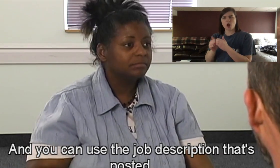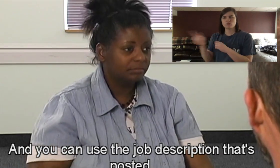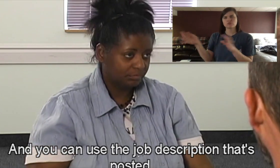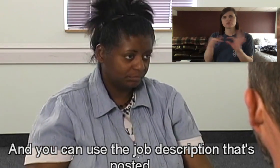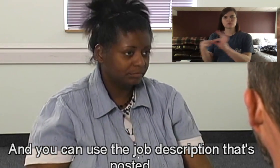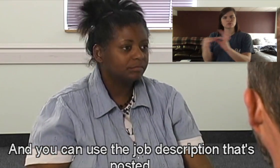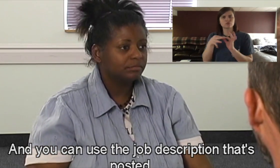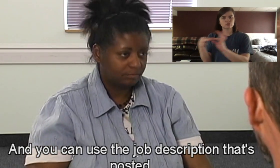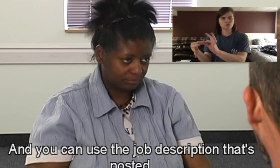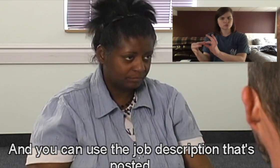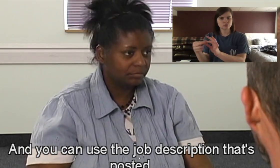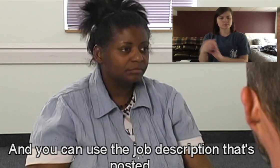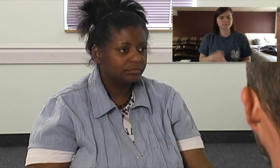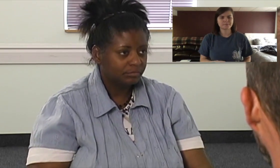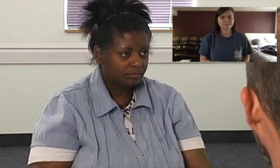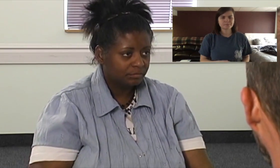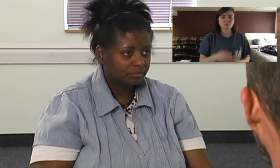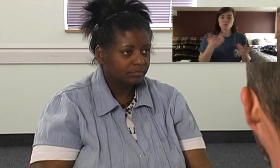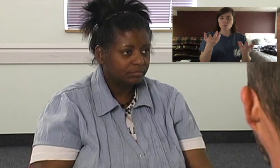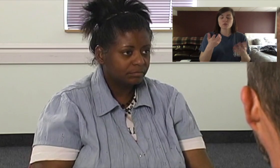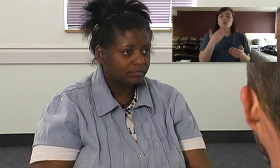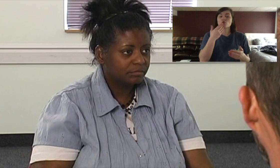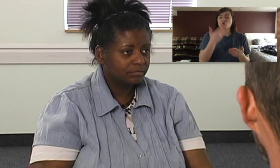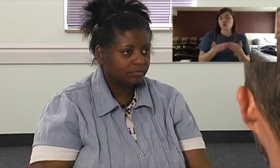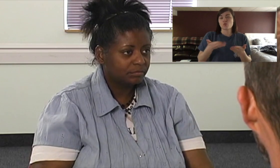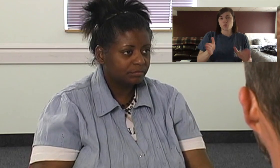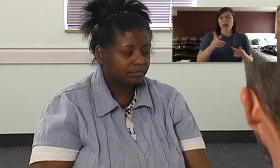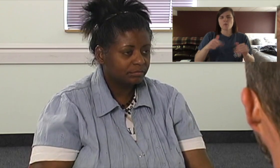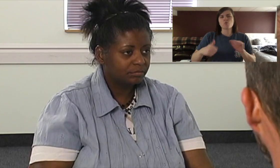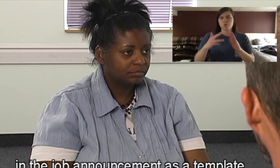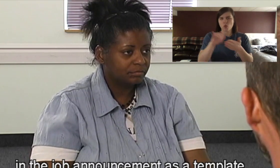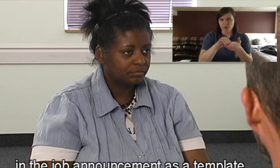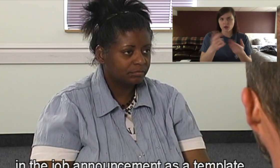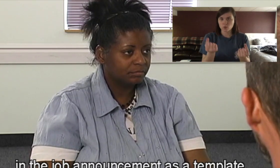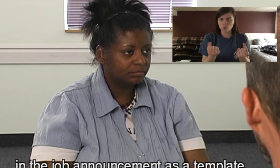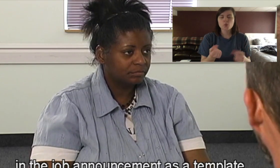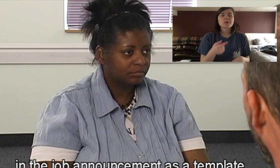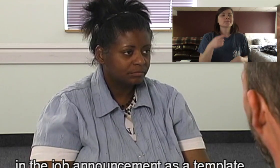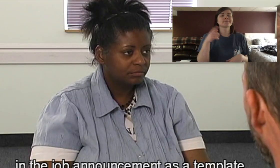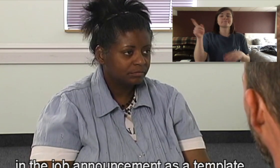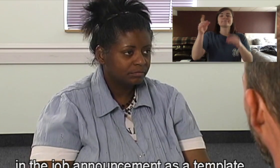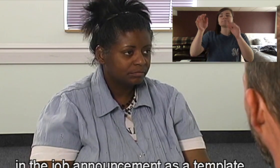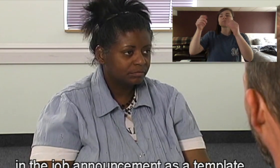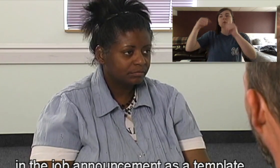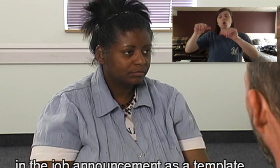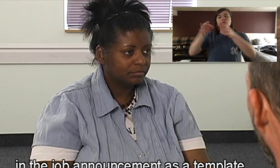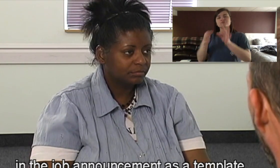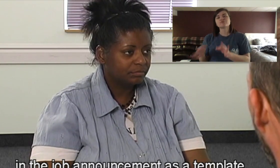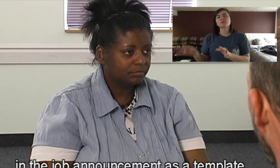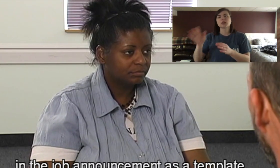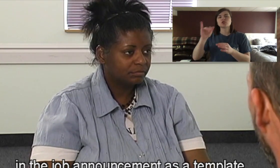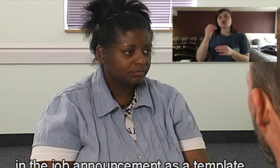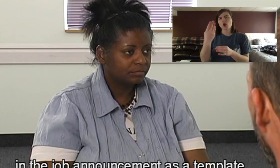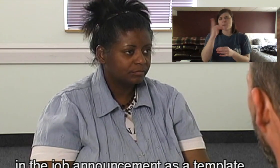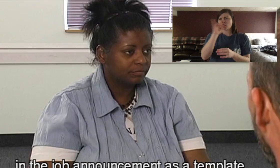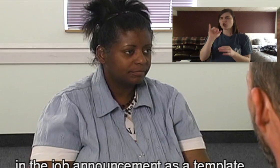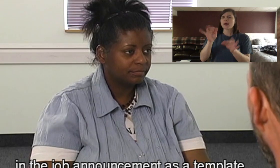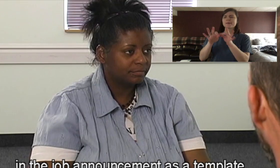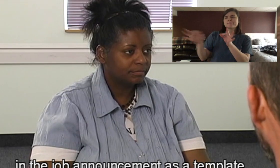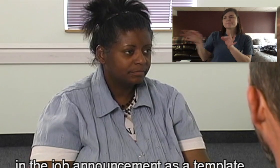And you can use the job description that's maybe posted in the job